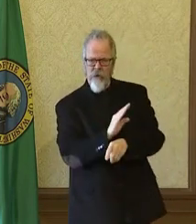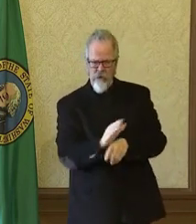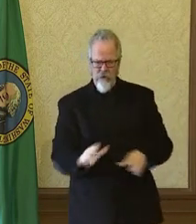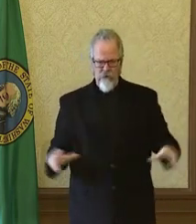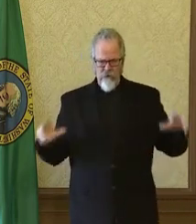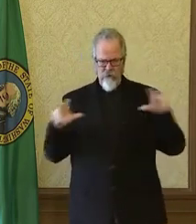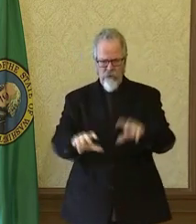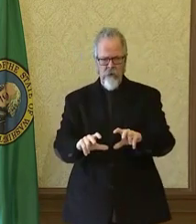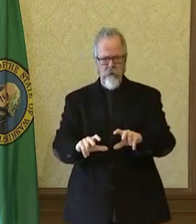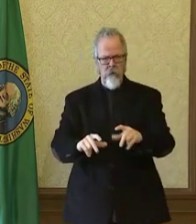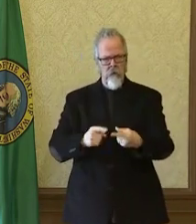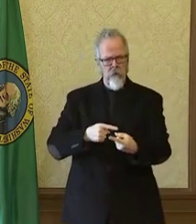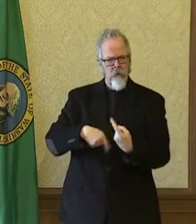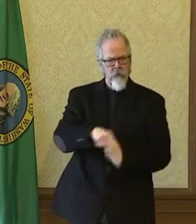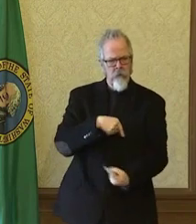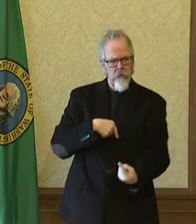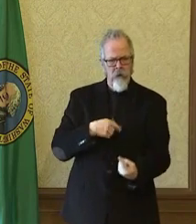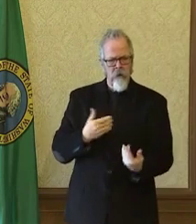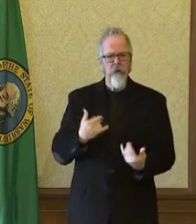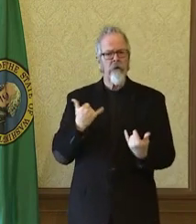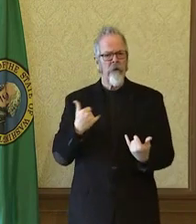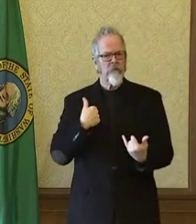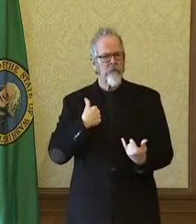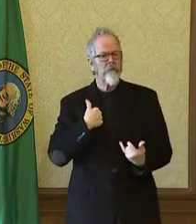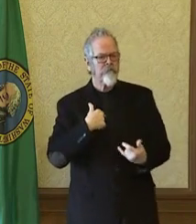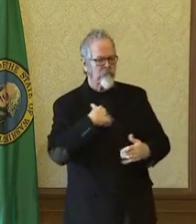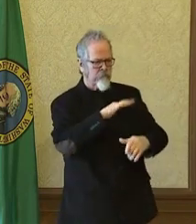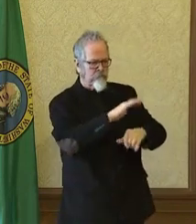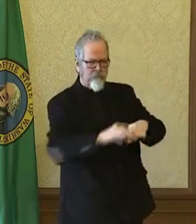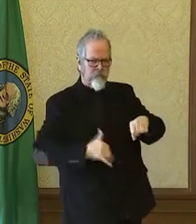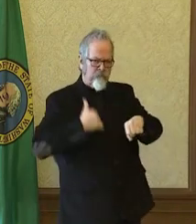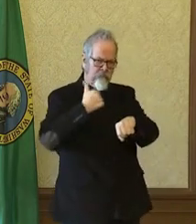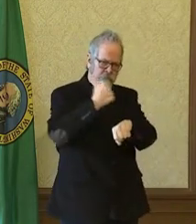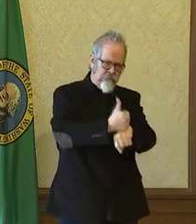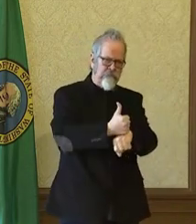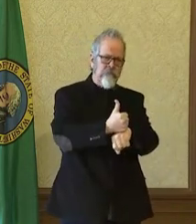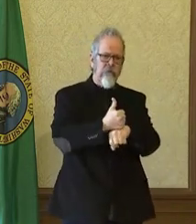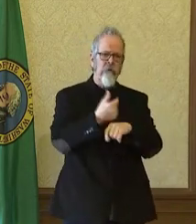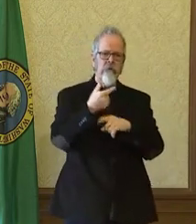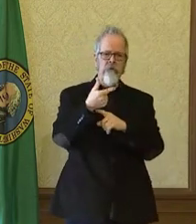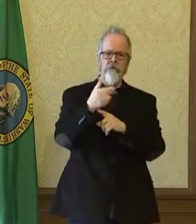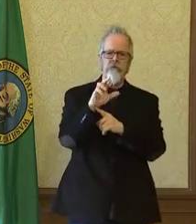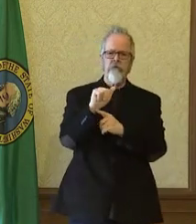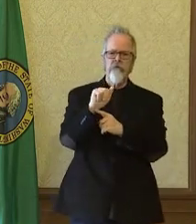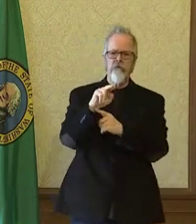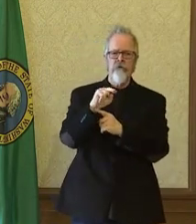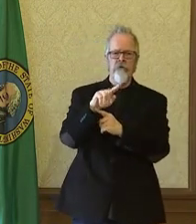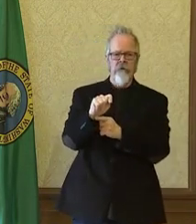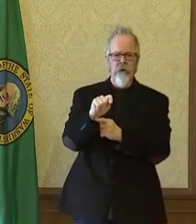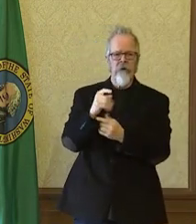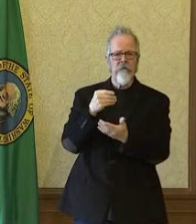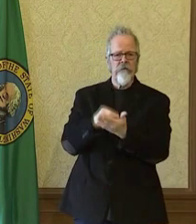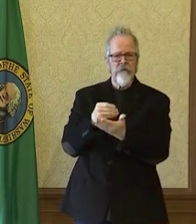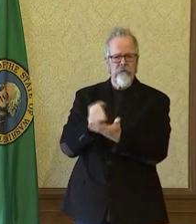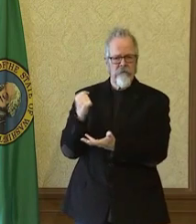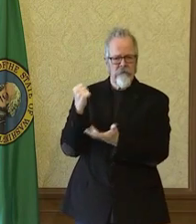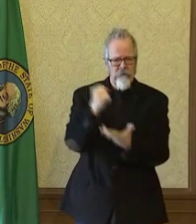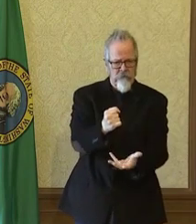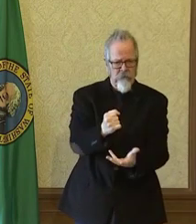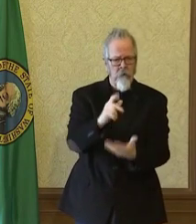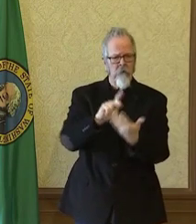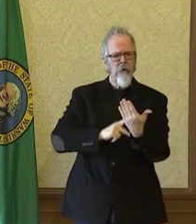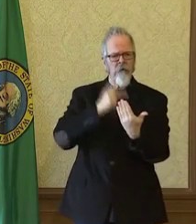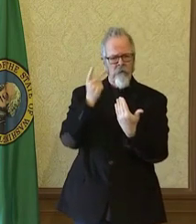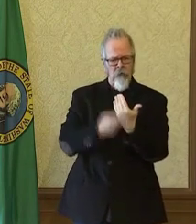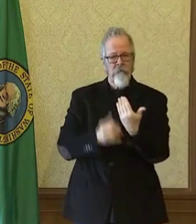by COVID-19 and the stay home, stay healthy order. These Working Washington Small Business